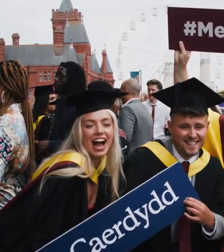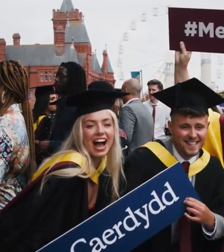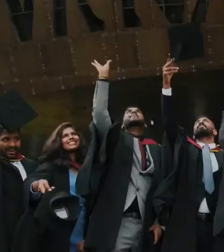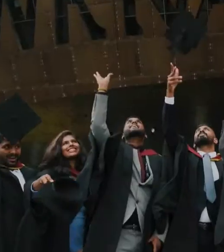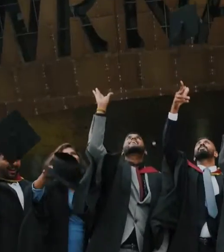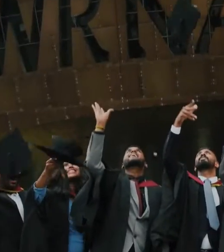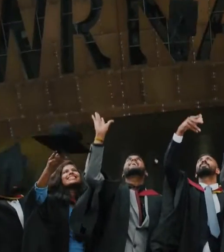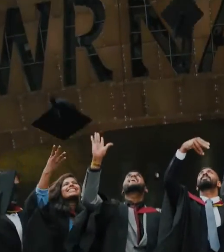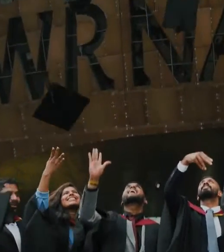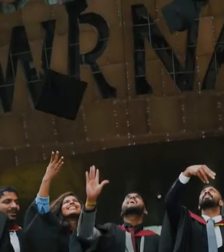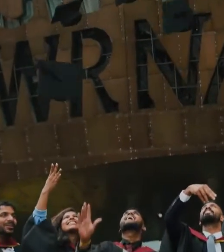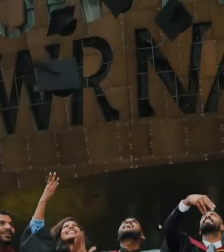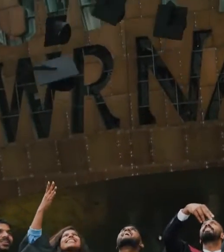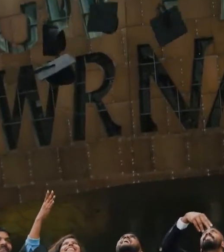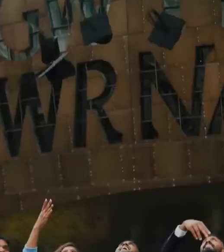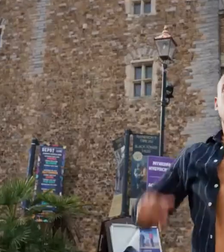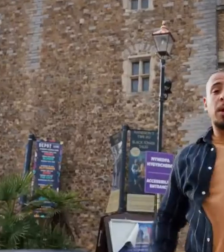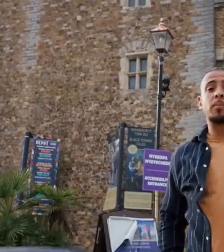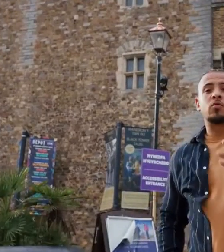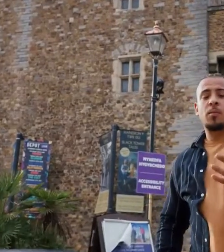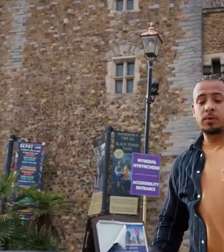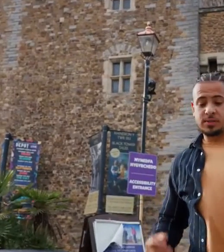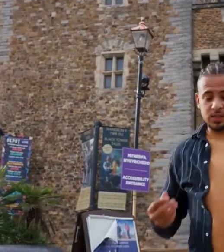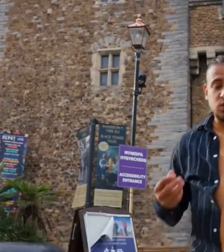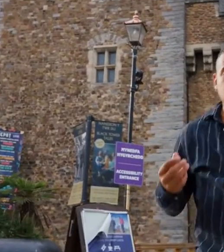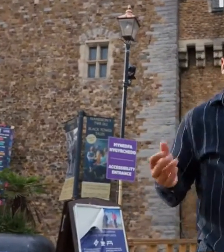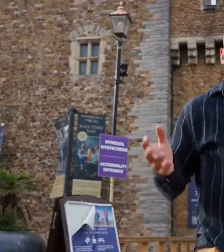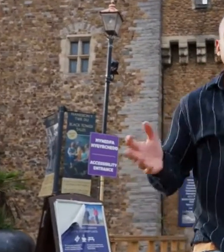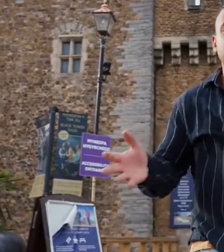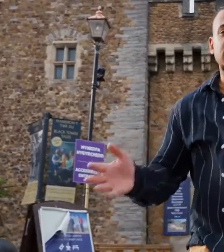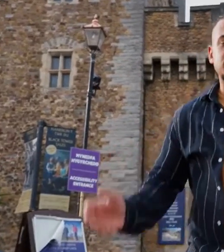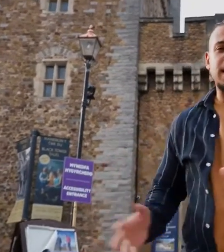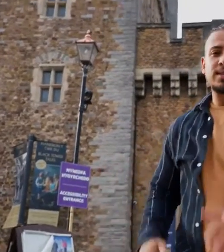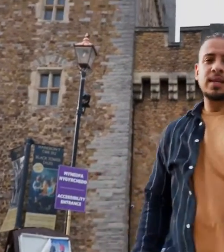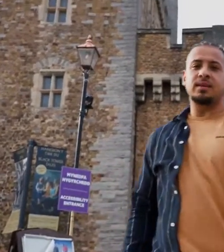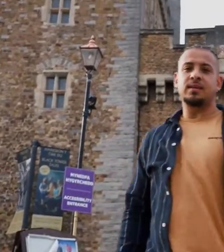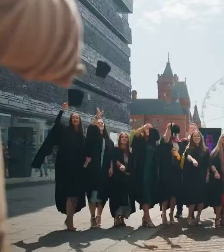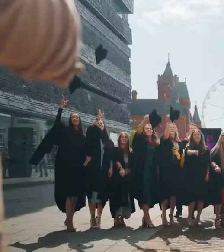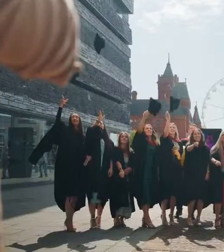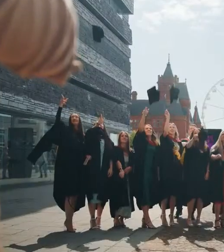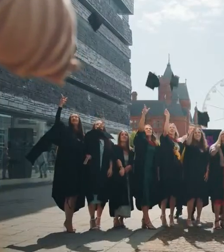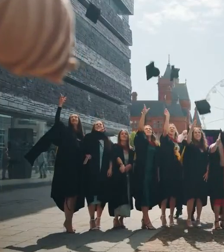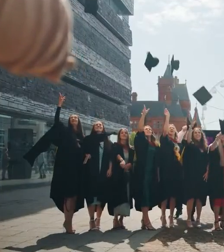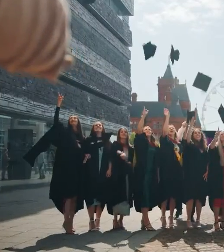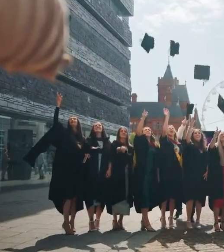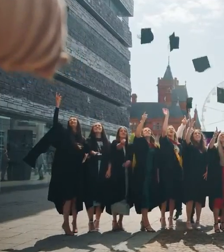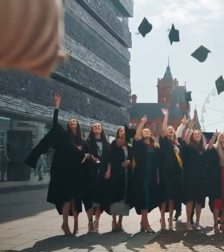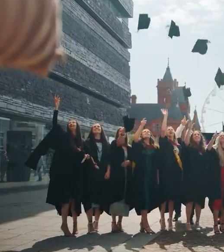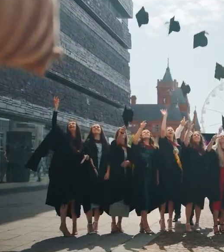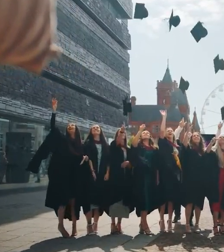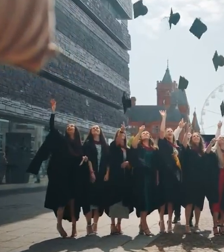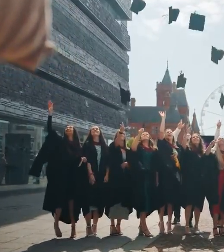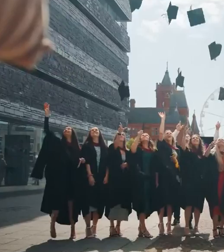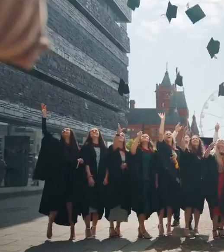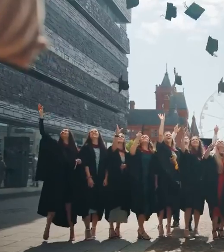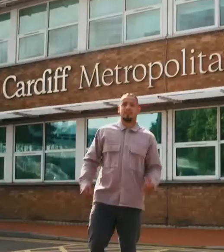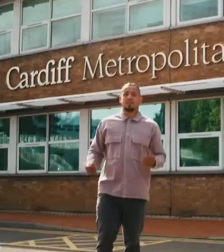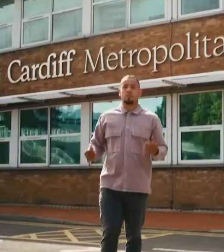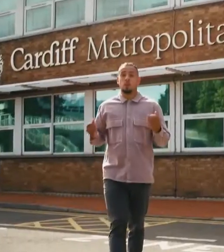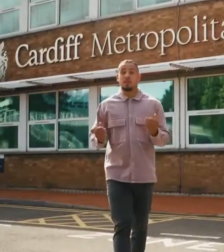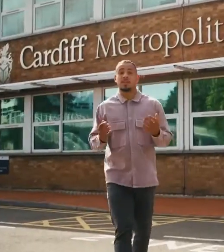with memories, and when you throw that cap up, remember it represents you floating in this melody. What a time to be